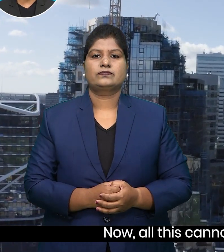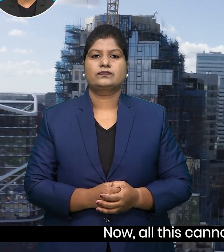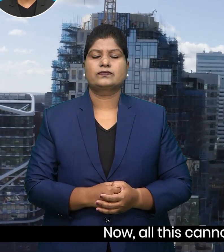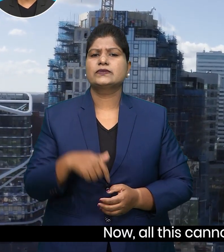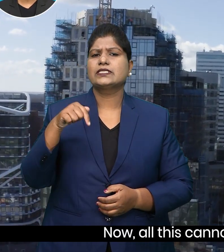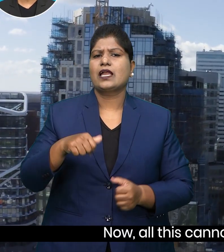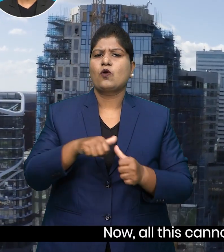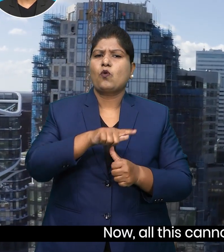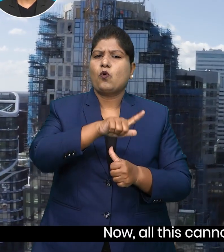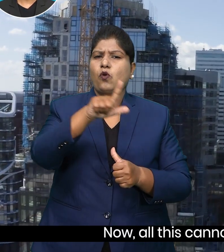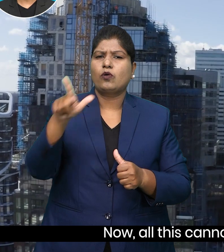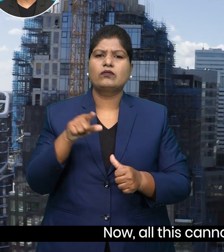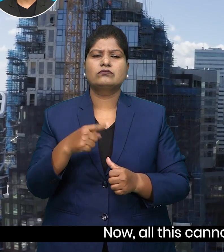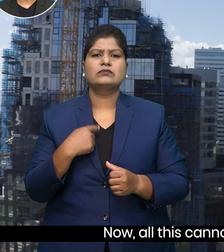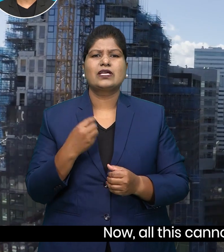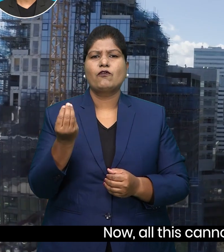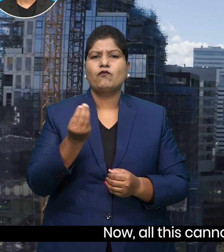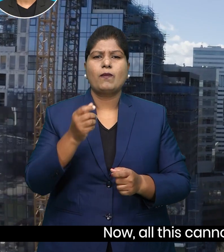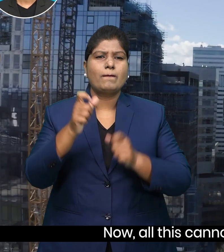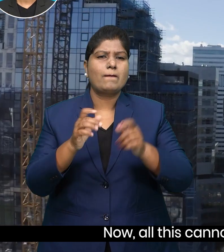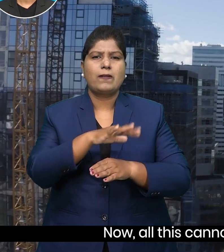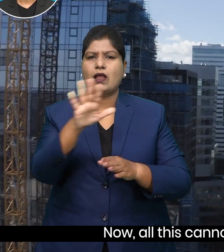now all this cannot be done by few people